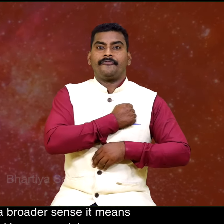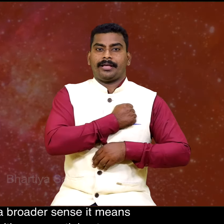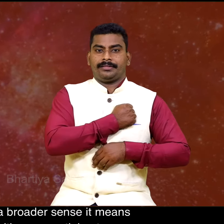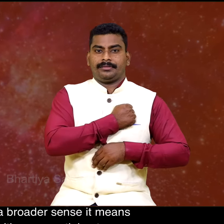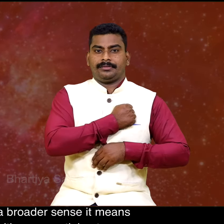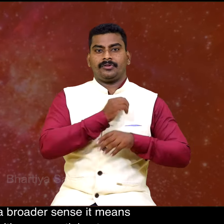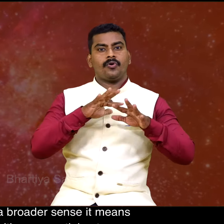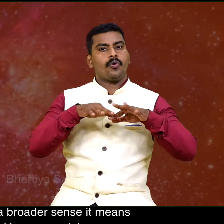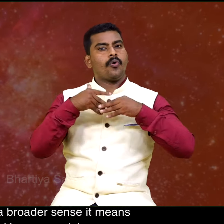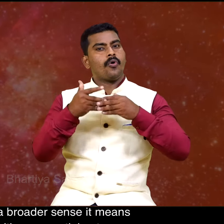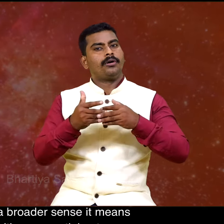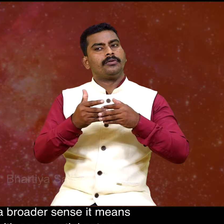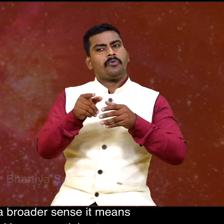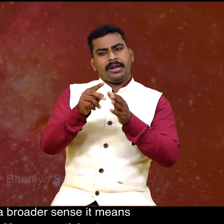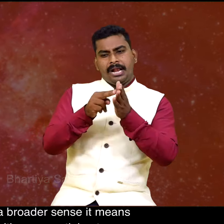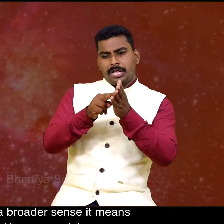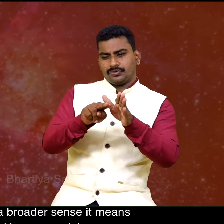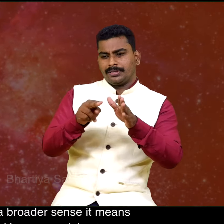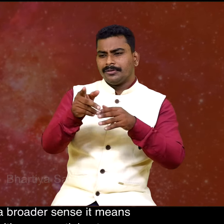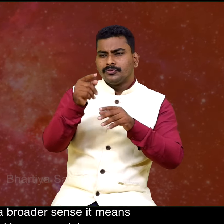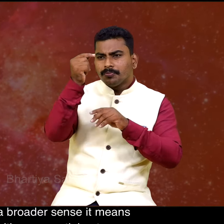means faith or essential nature.